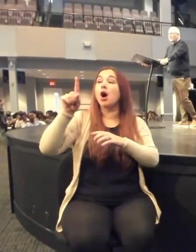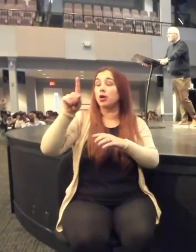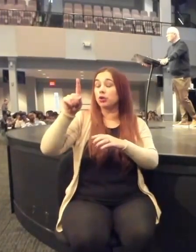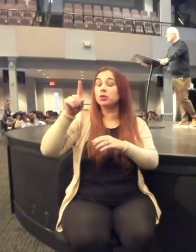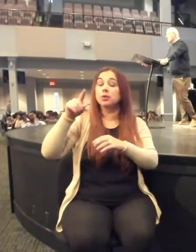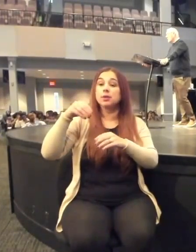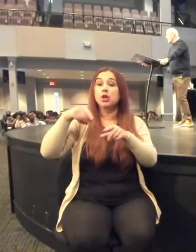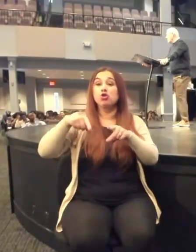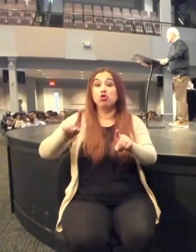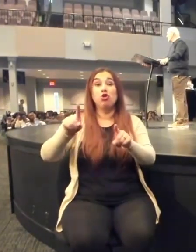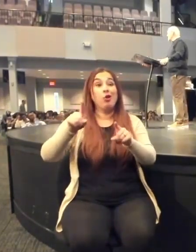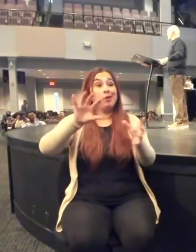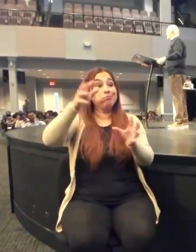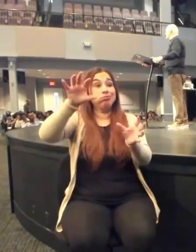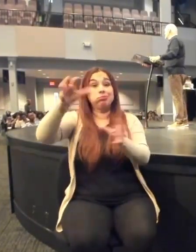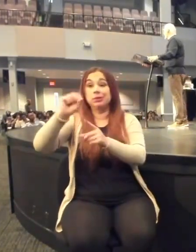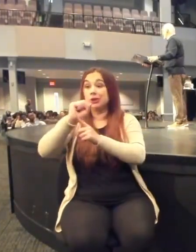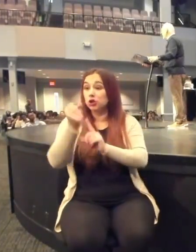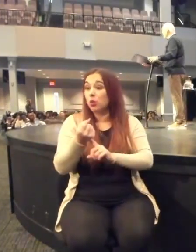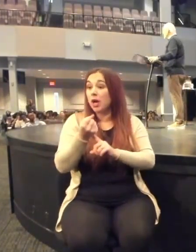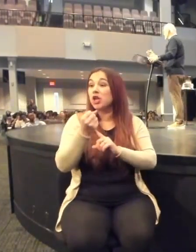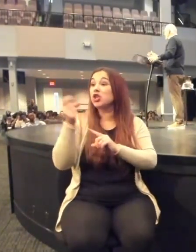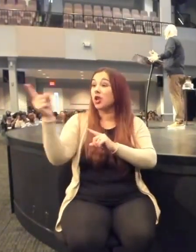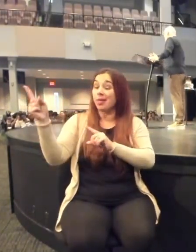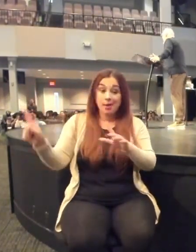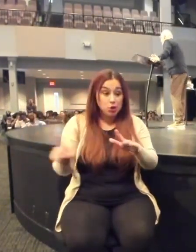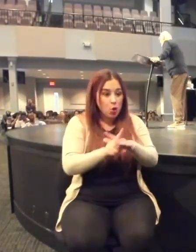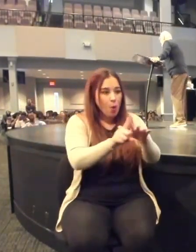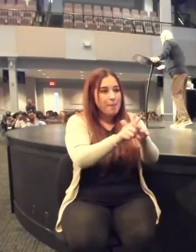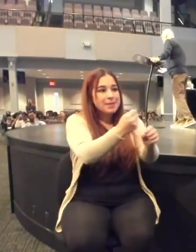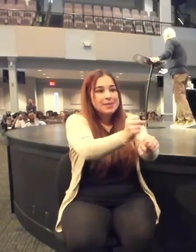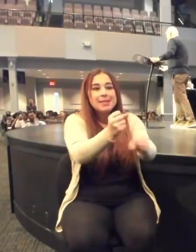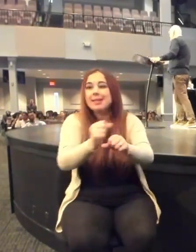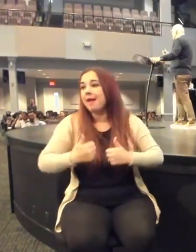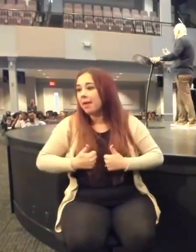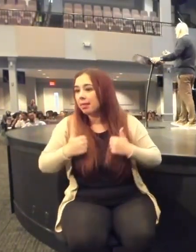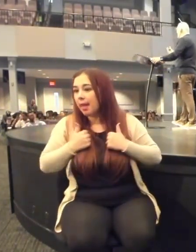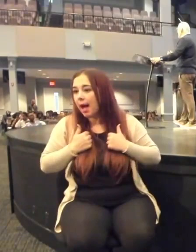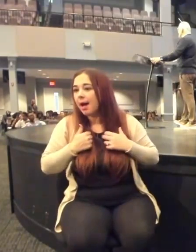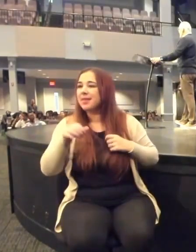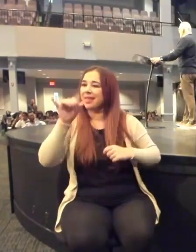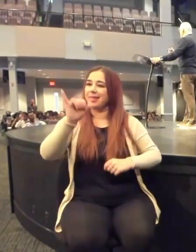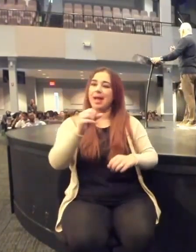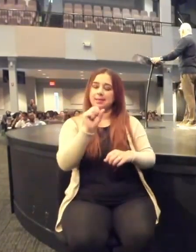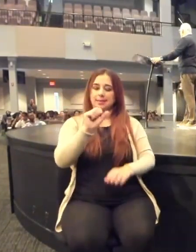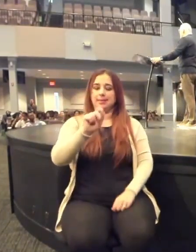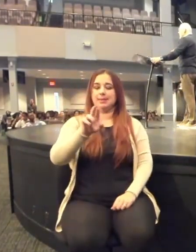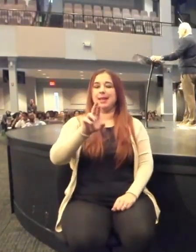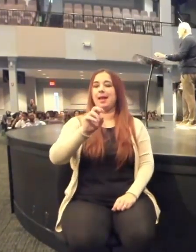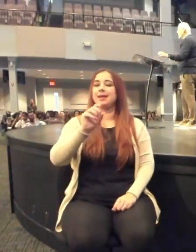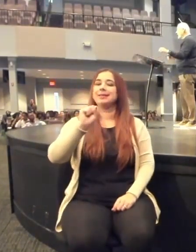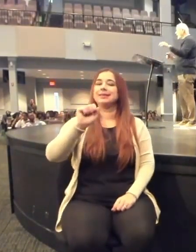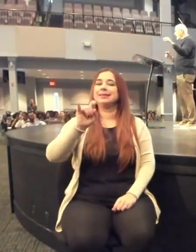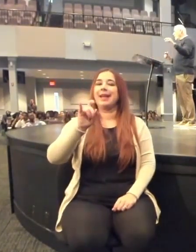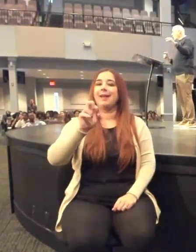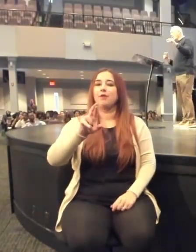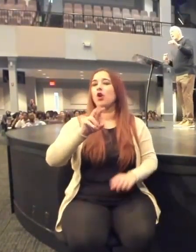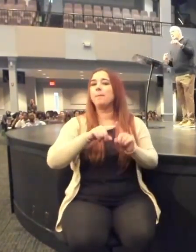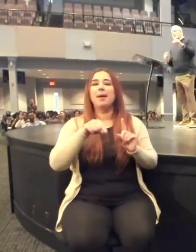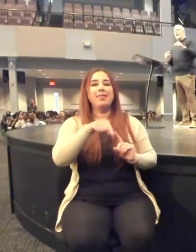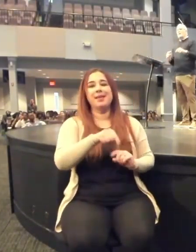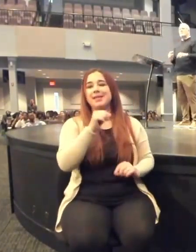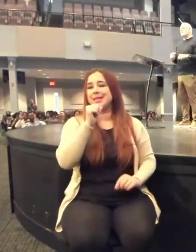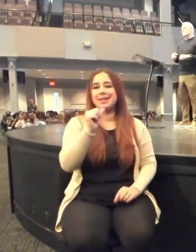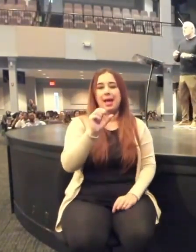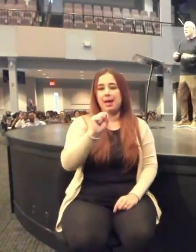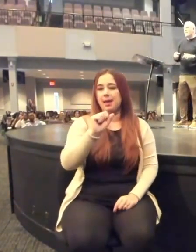difficult circumstances they find themselves in our society are saving lives many times. That's what a Savior is. But this is not a Savior with a